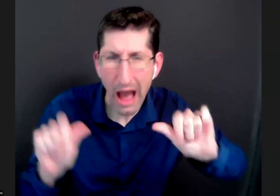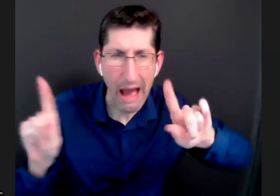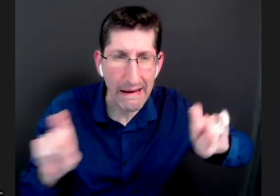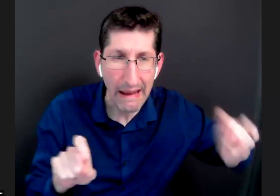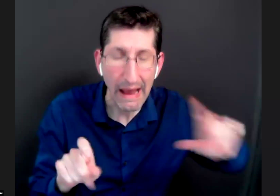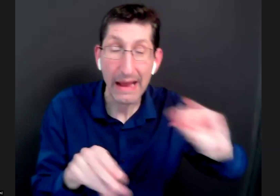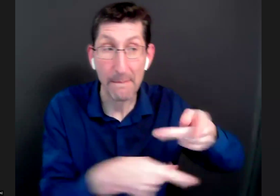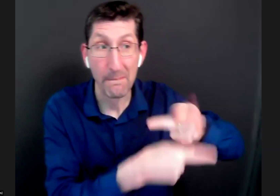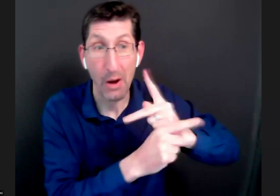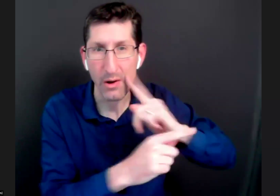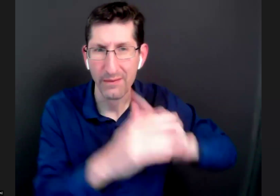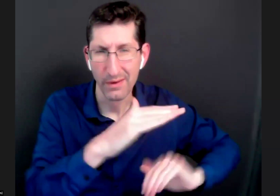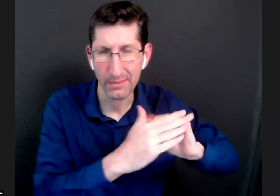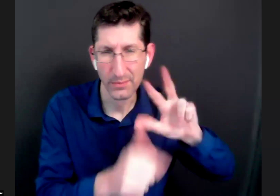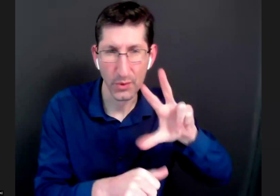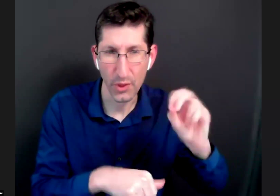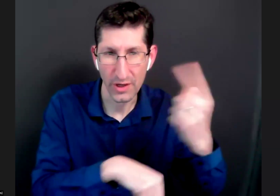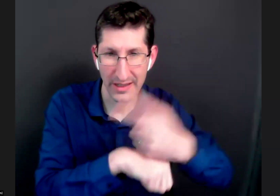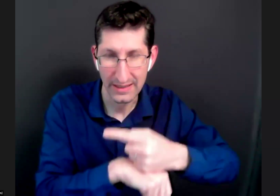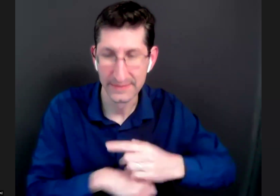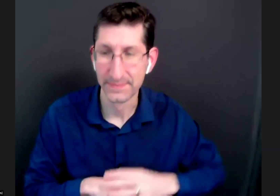30 days.